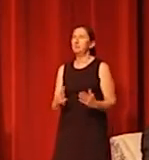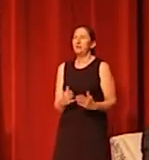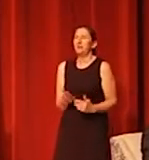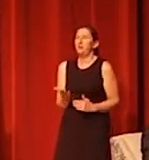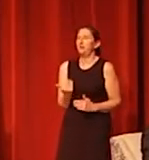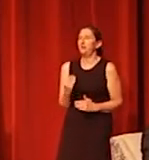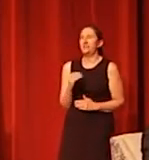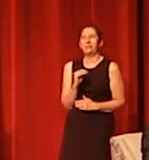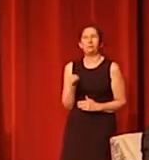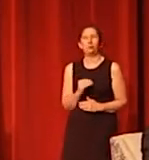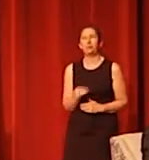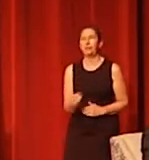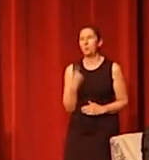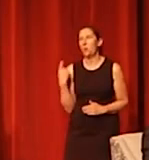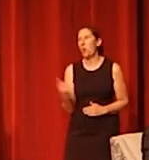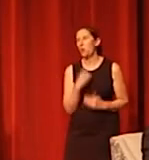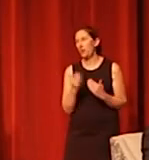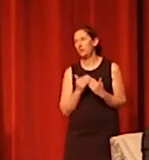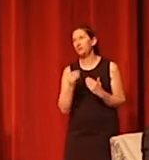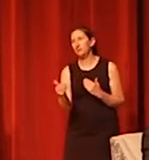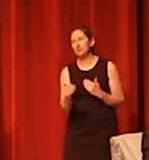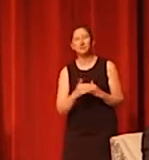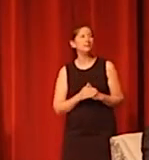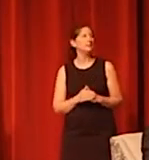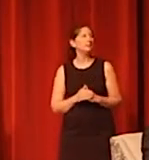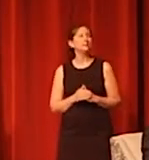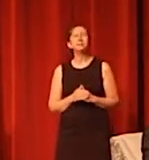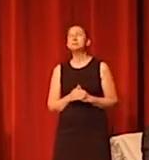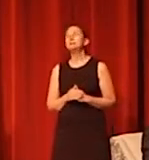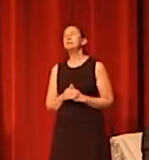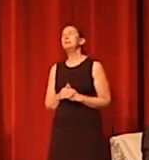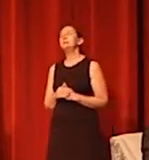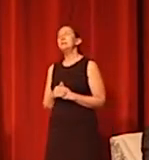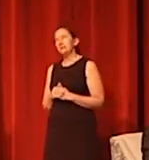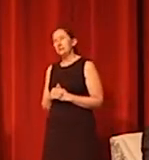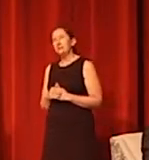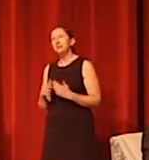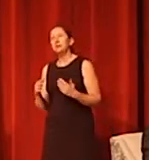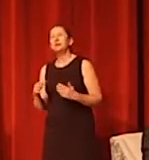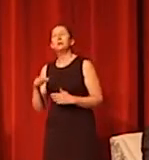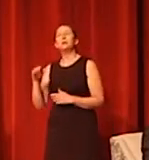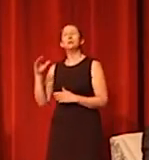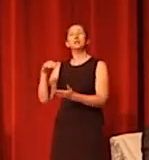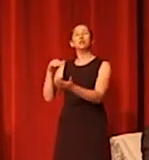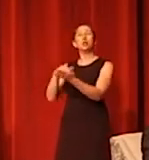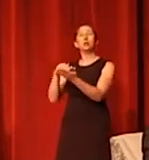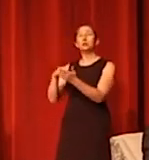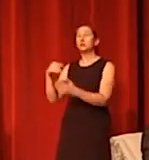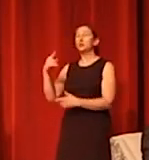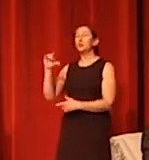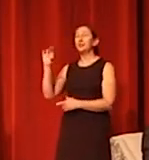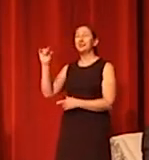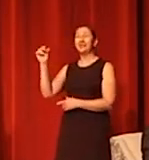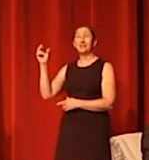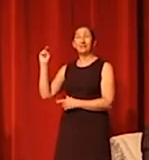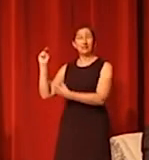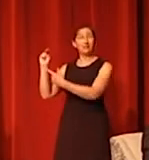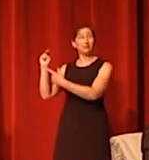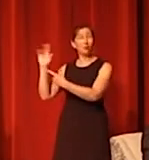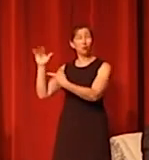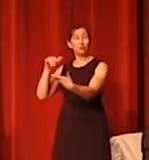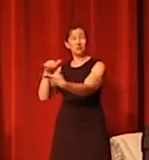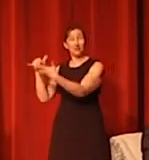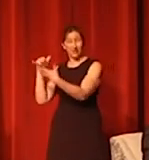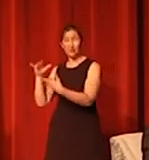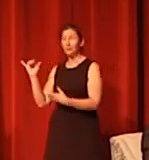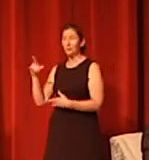have Dr. Gleason's underrepresented core, where she's doing a great job of increasing diversity in the